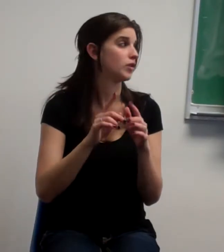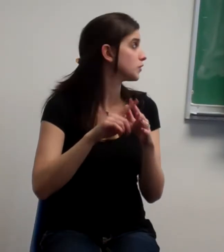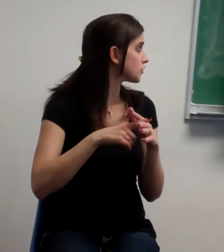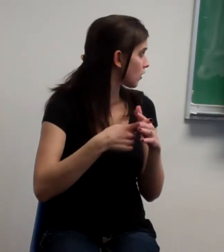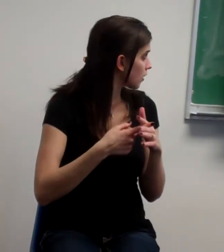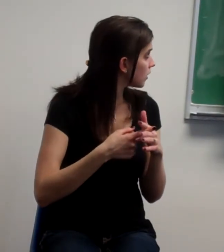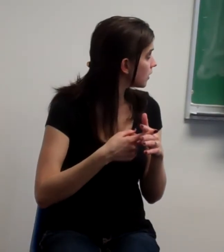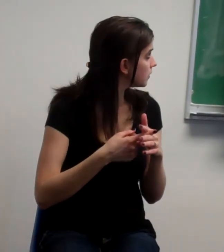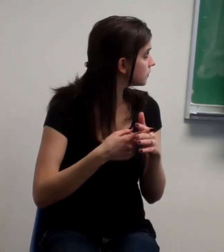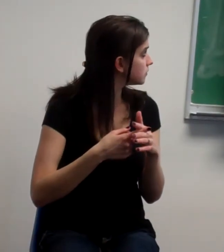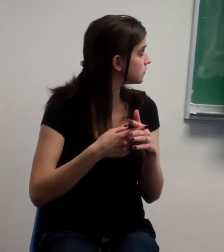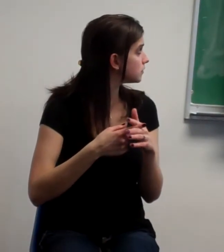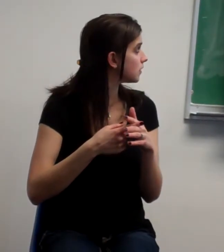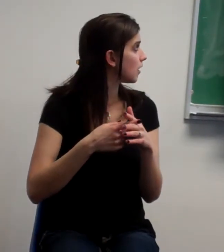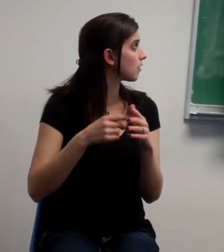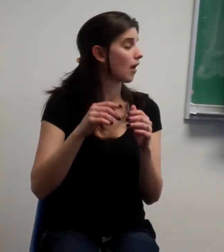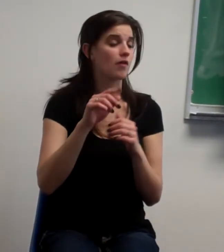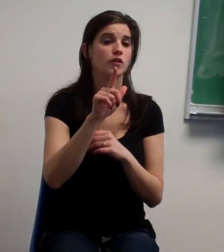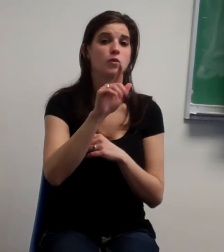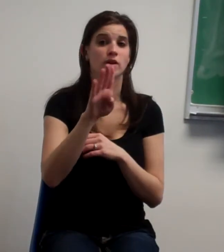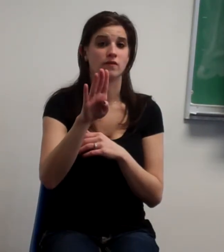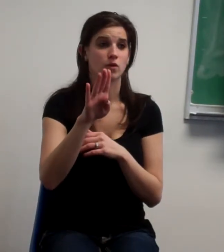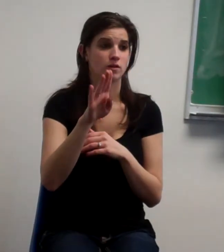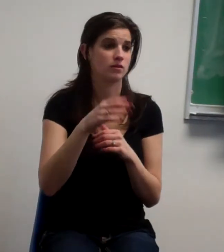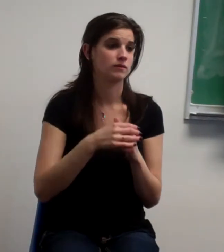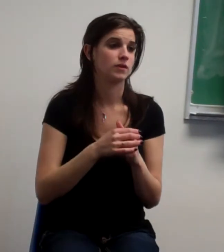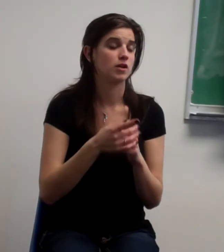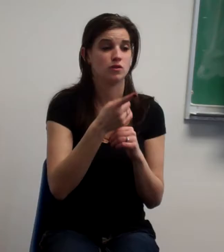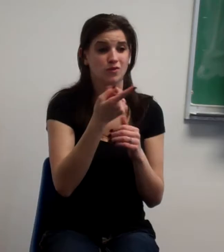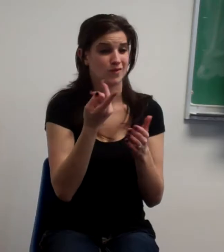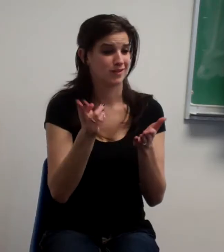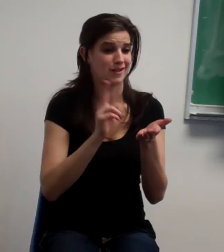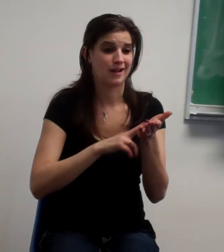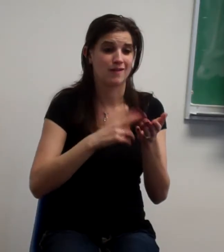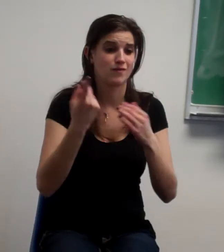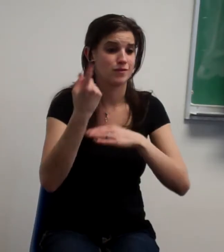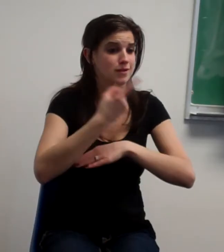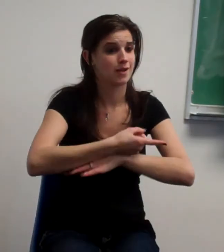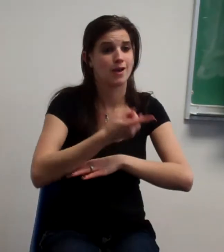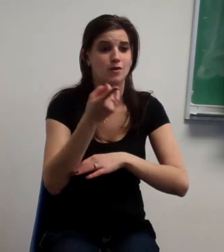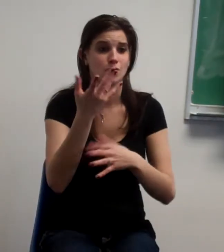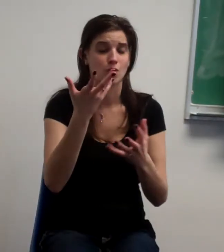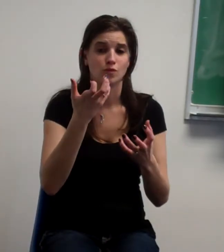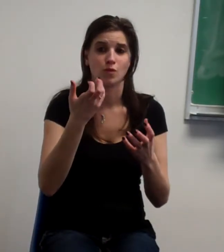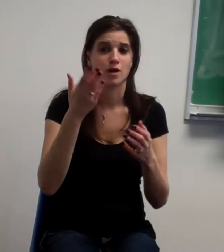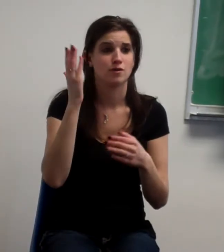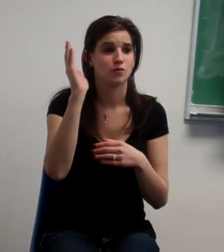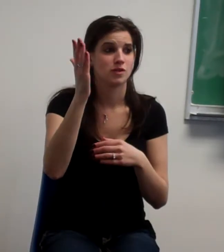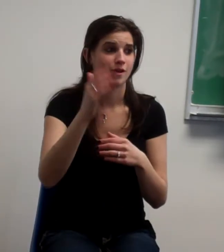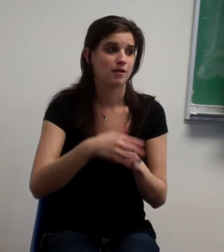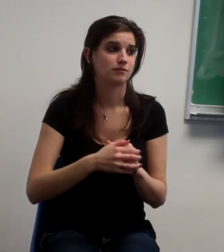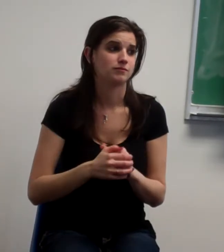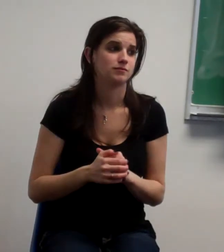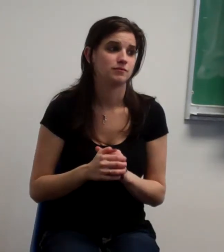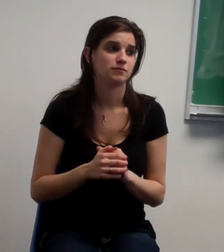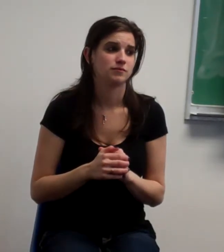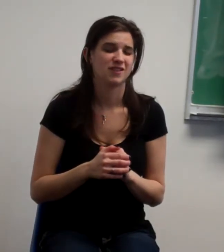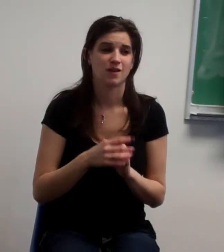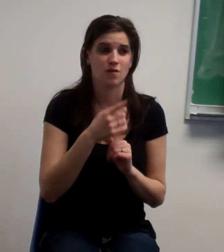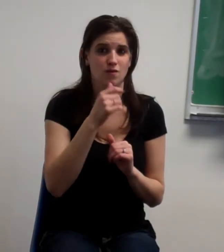give out a list. It'll be first come, first serve. You sign up for the day you want to present. Okay? And we will be talking about, like, specifically what goes on